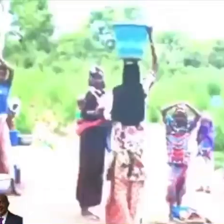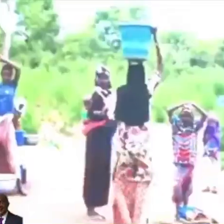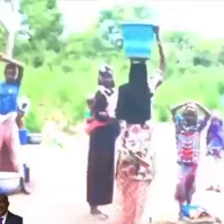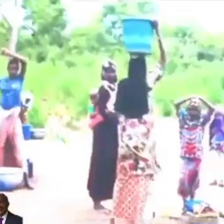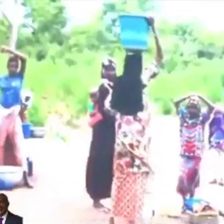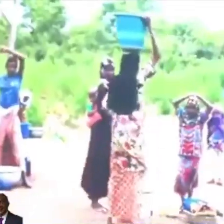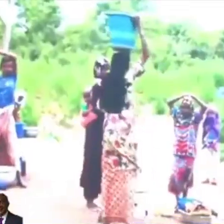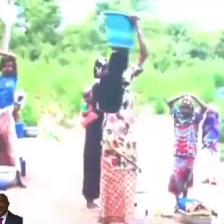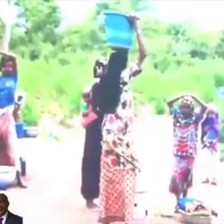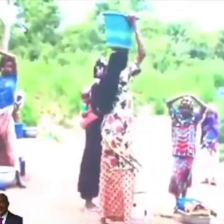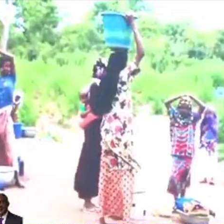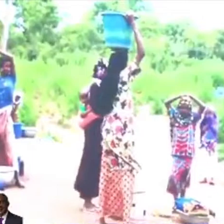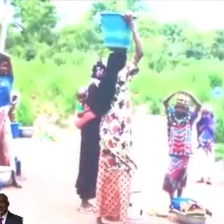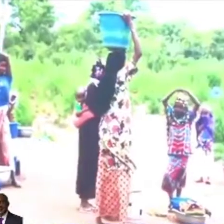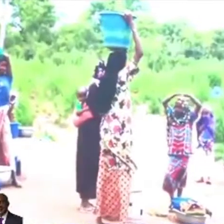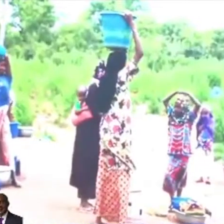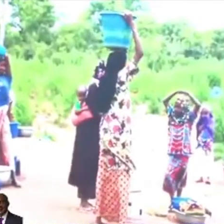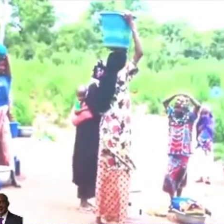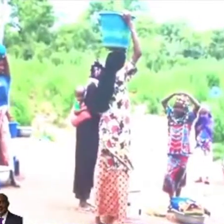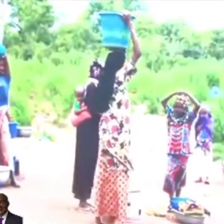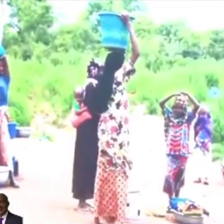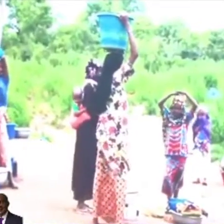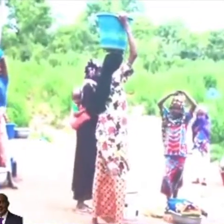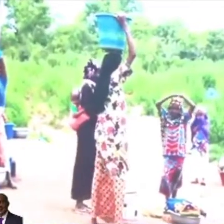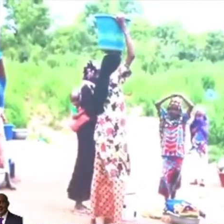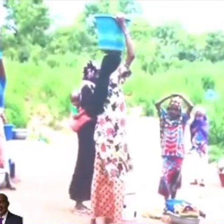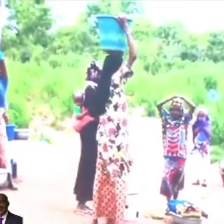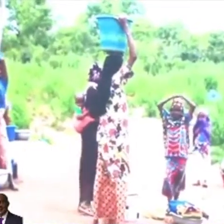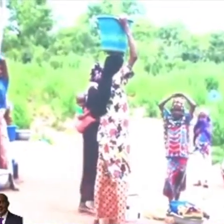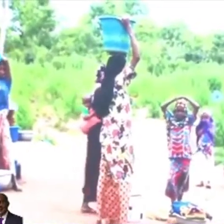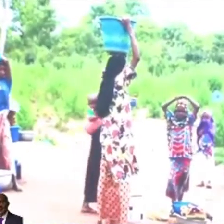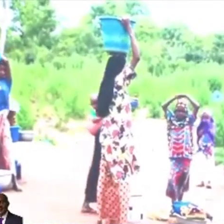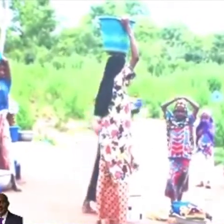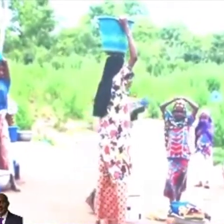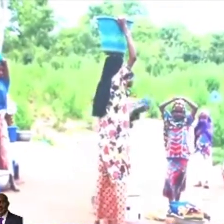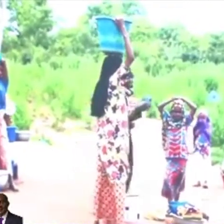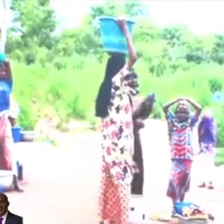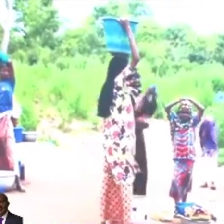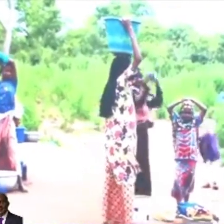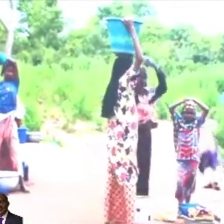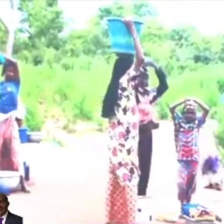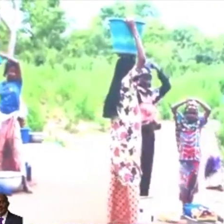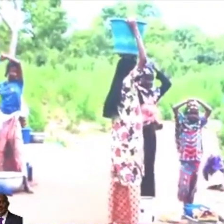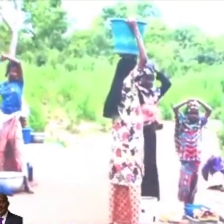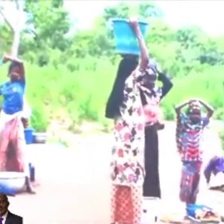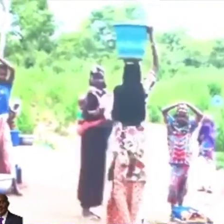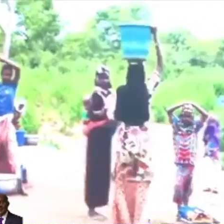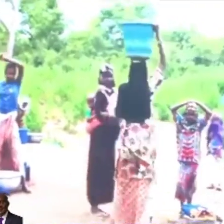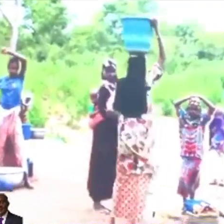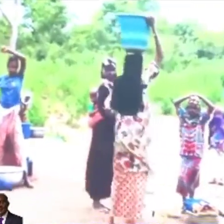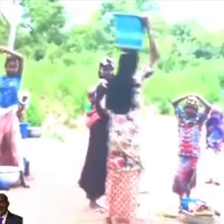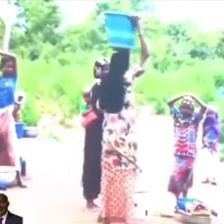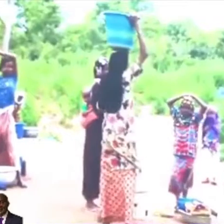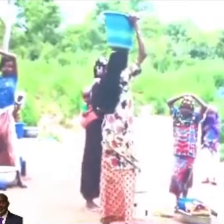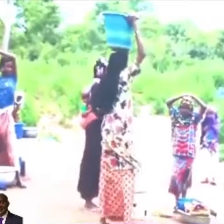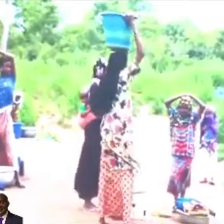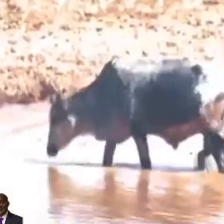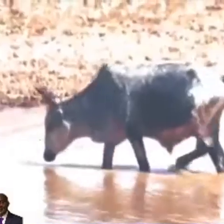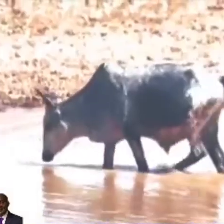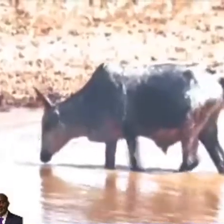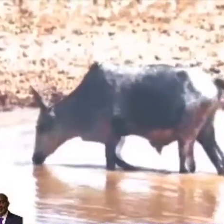children who hitherto would travel long distances to wash their clothes and fetch water for other domestic